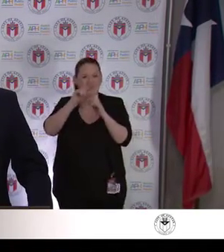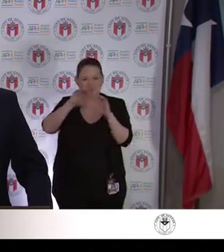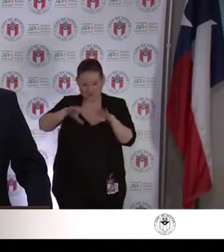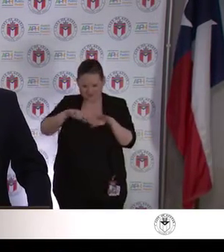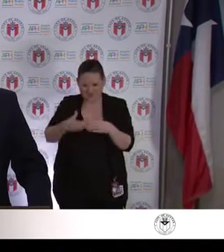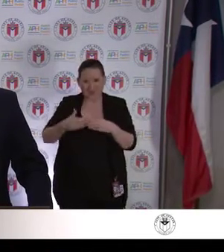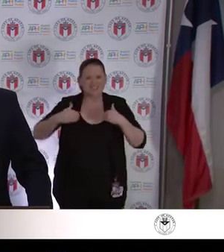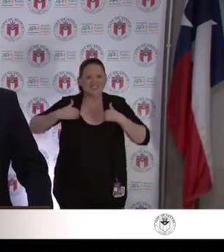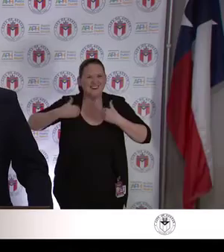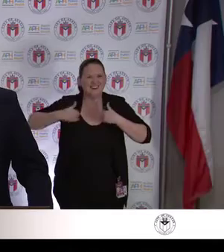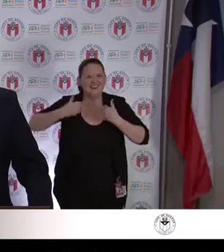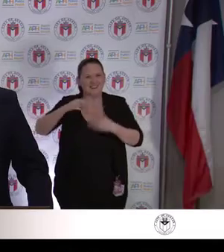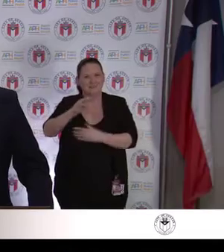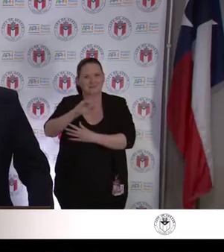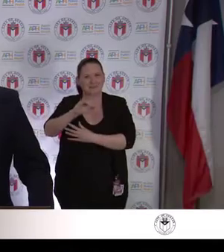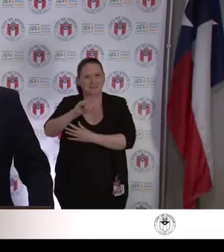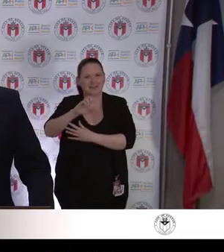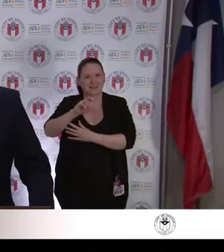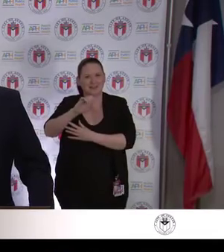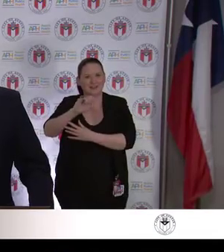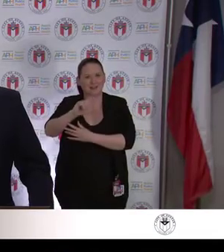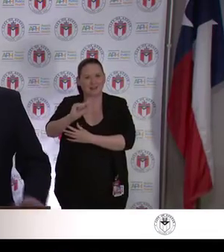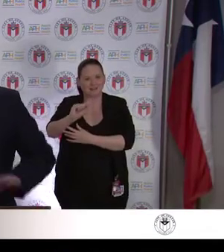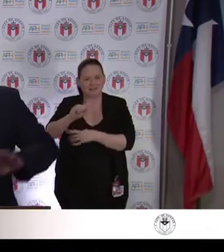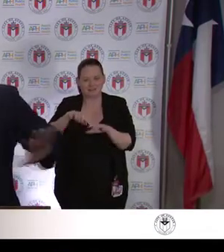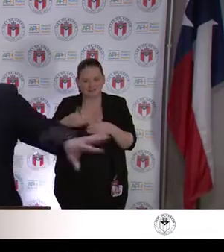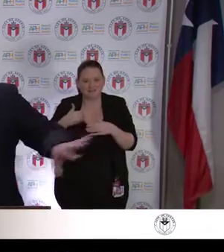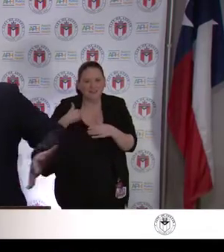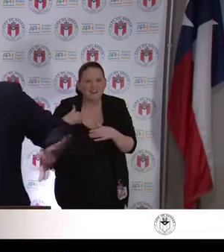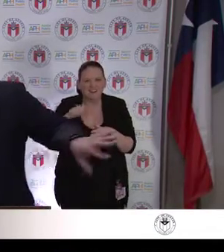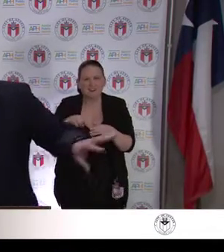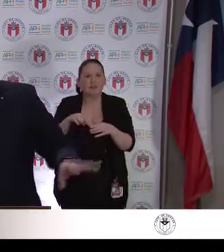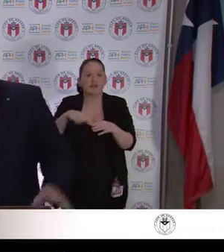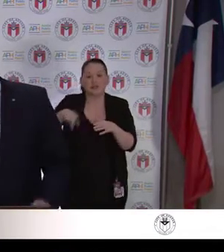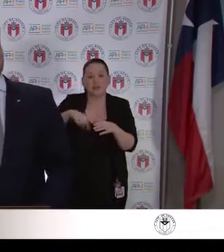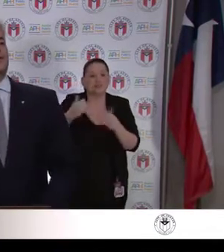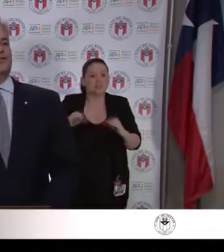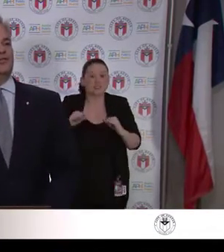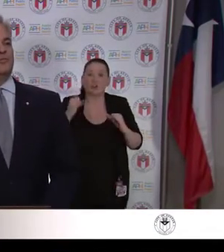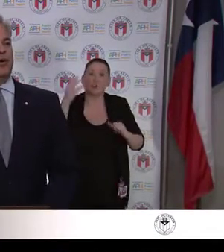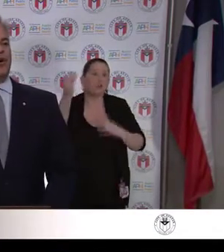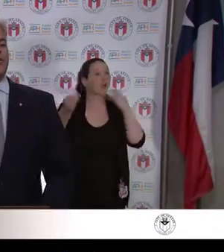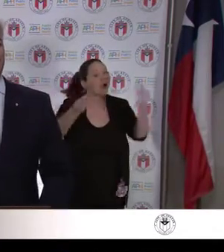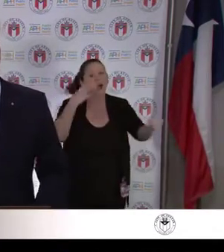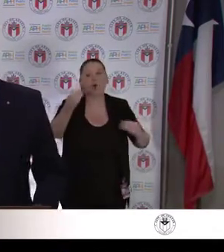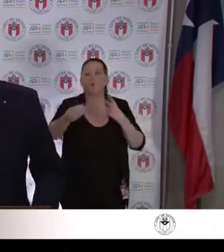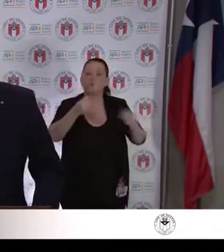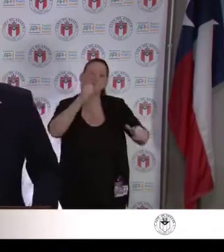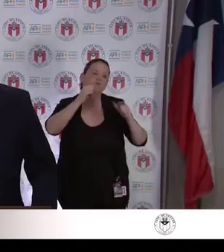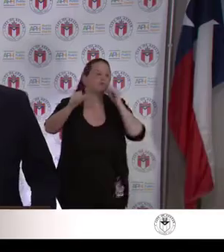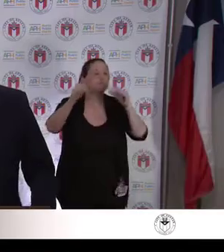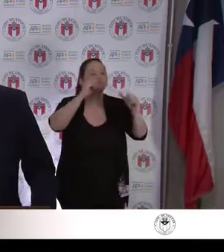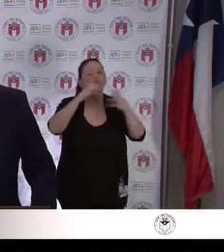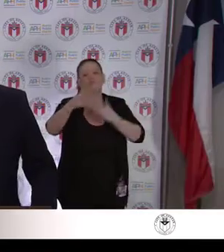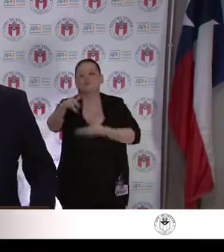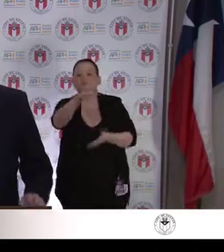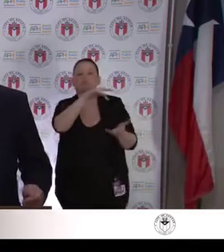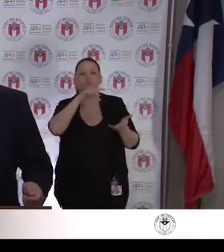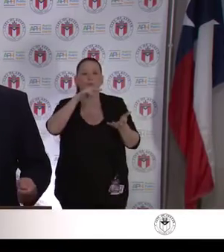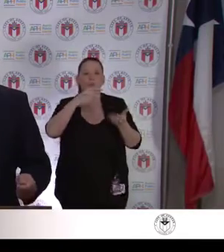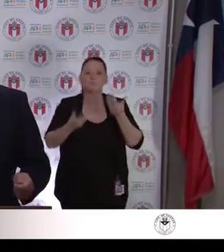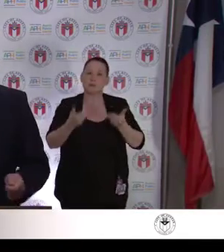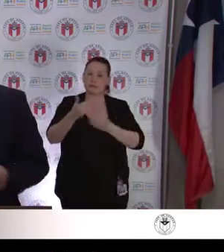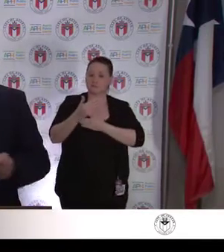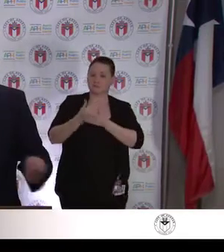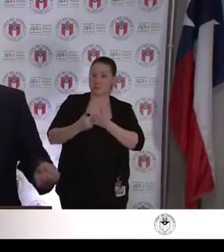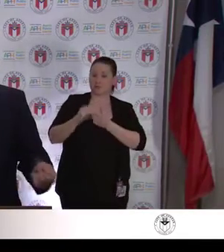and the younger folks in our community, because they're still going out and have been to bars, and maybe a part